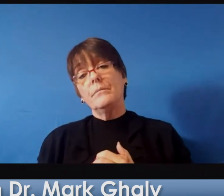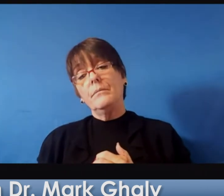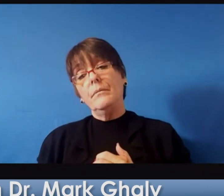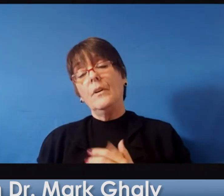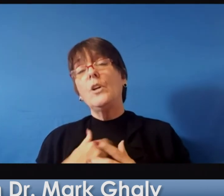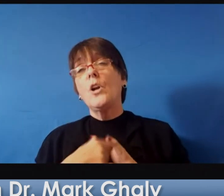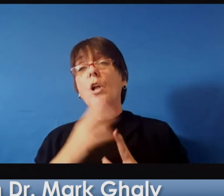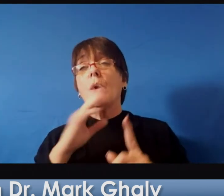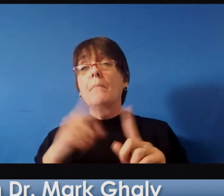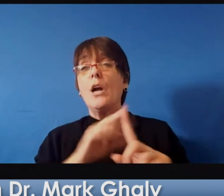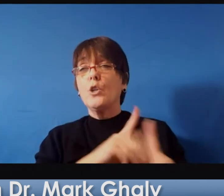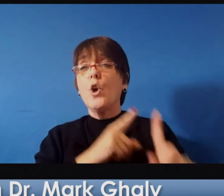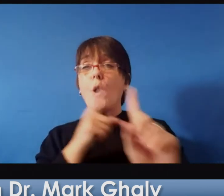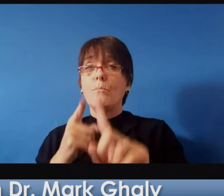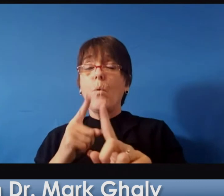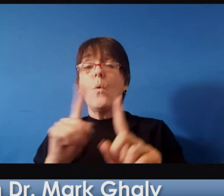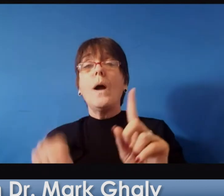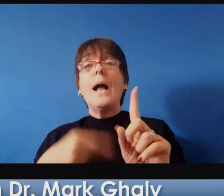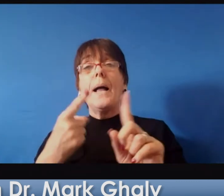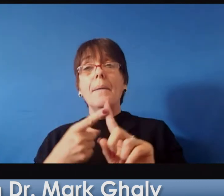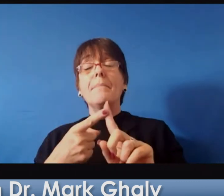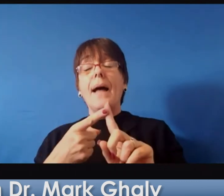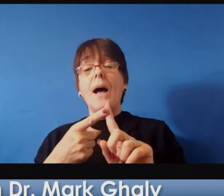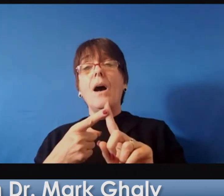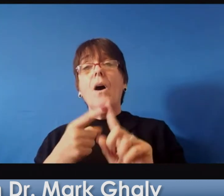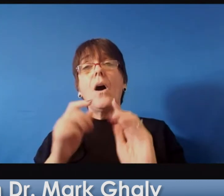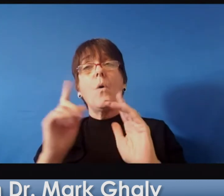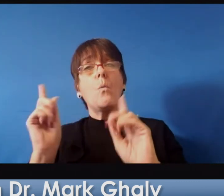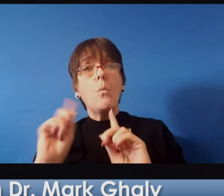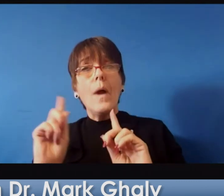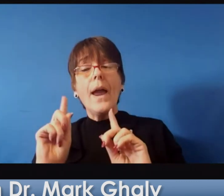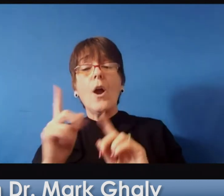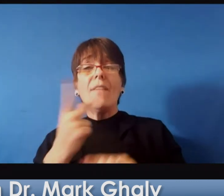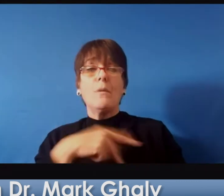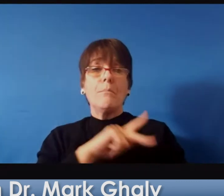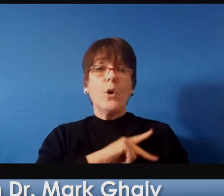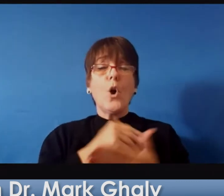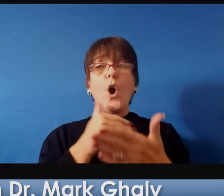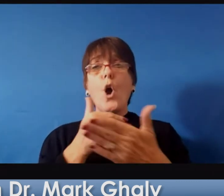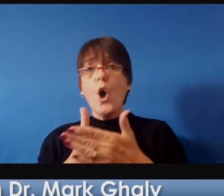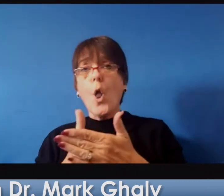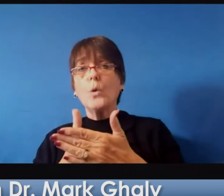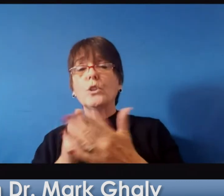Piggybacking off of your points about the drivers of infection, if personal and close contacts and household